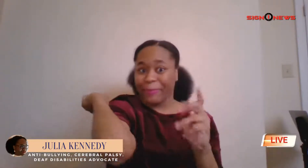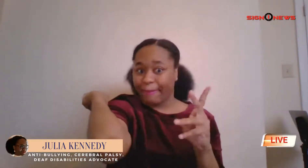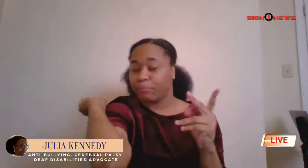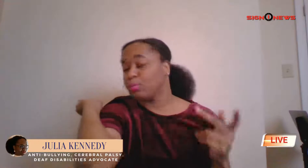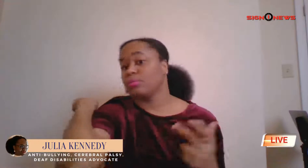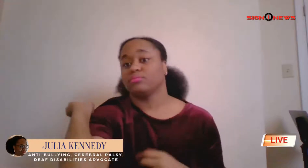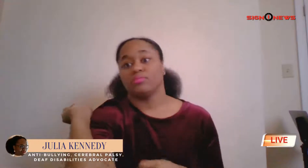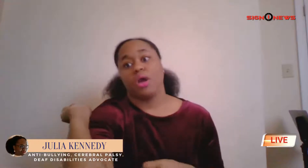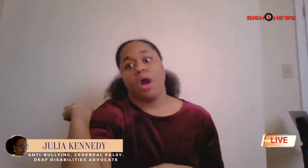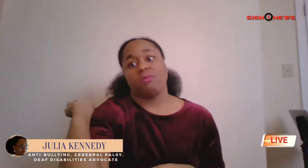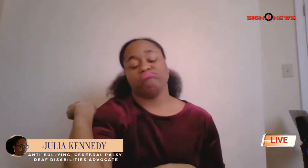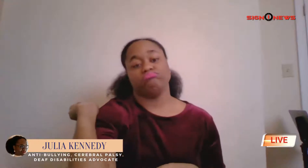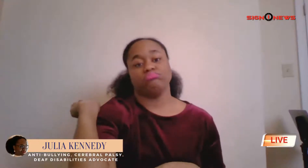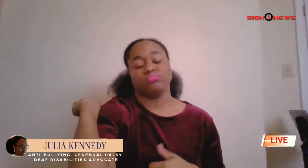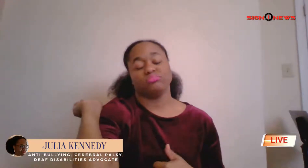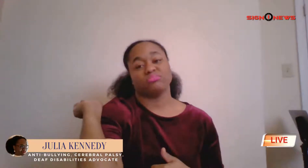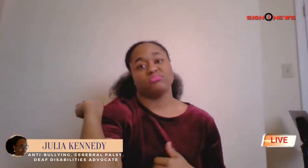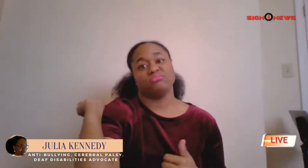people as well.